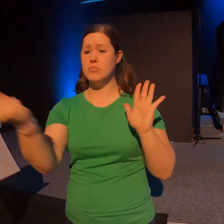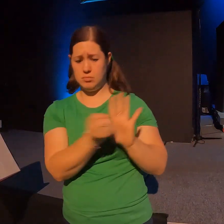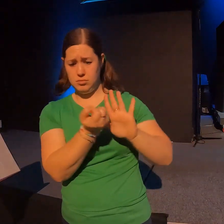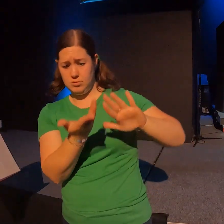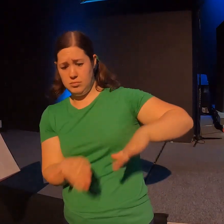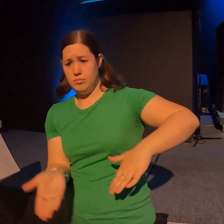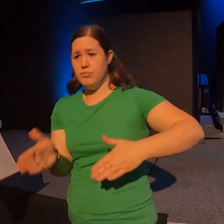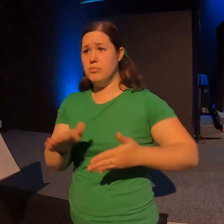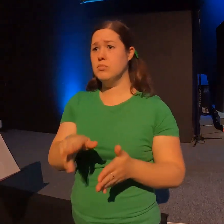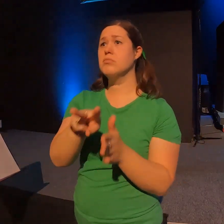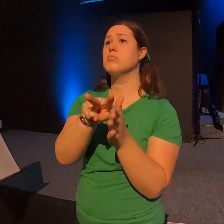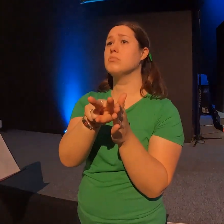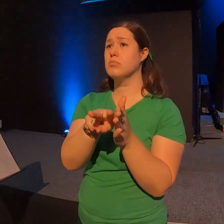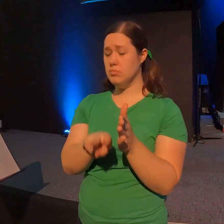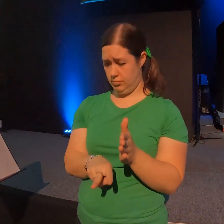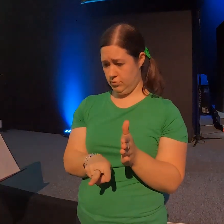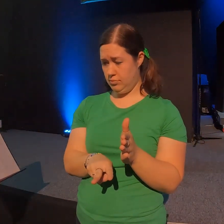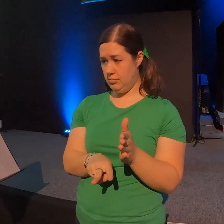crucified, dead, and buried.